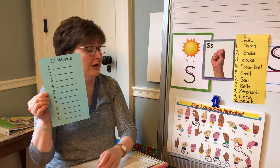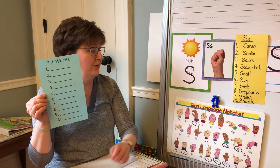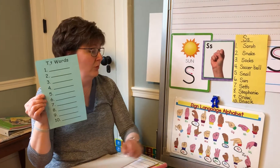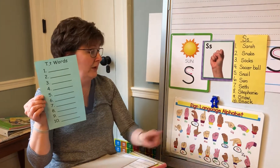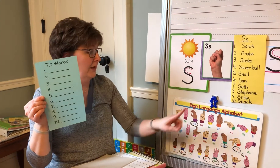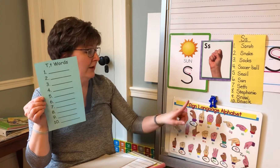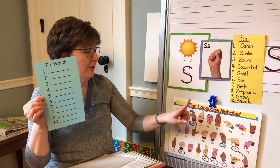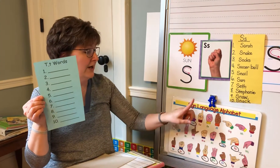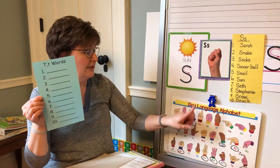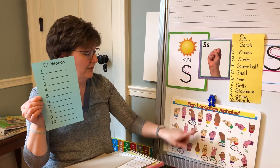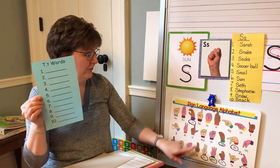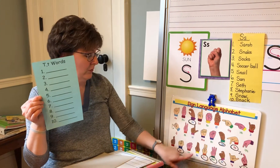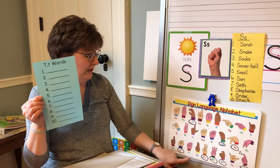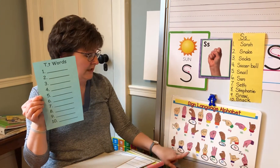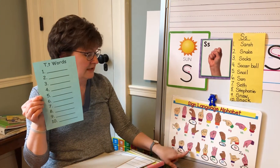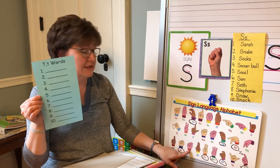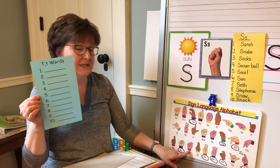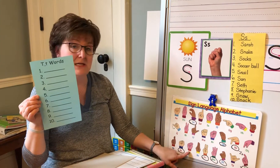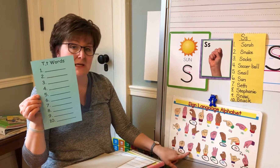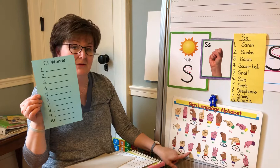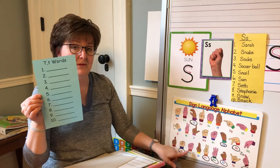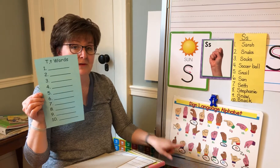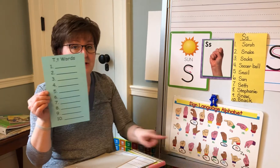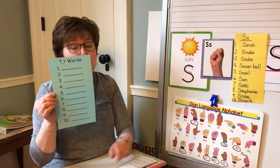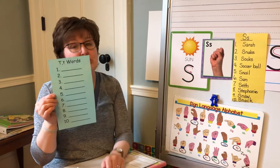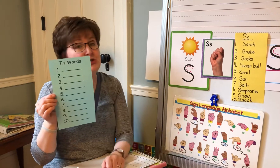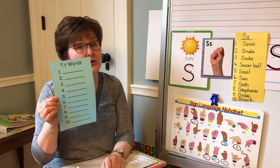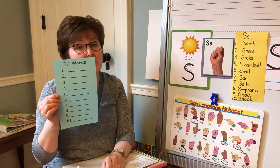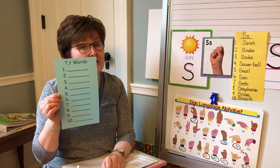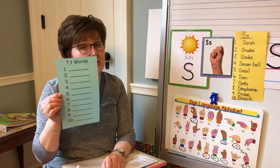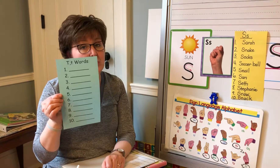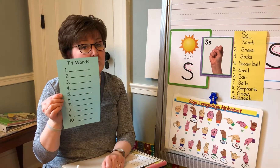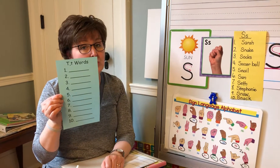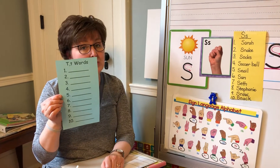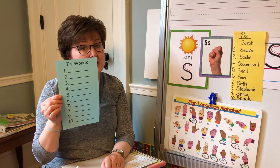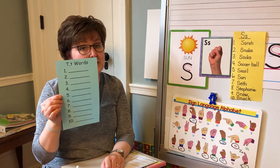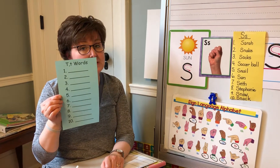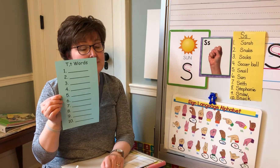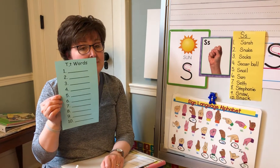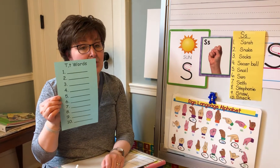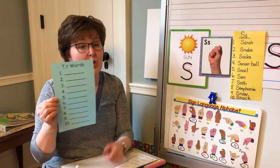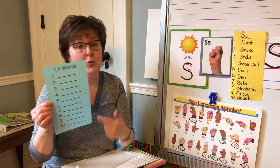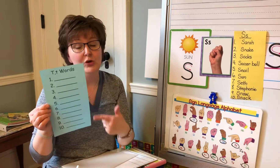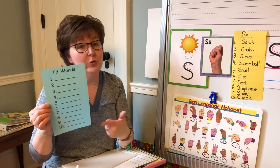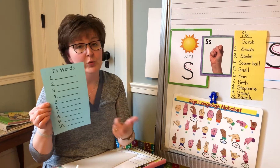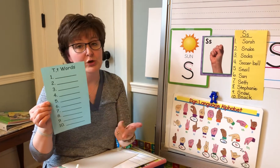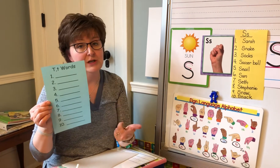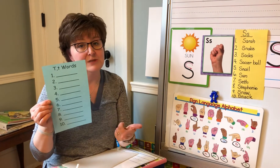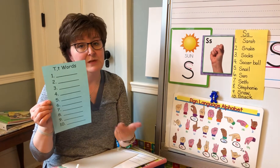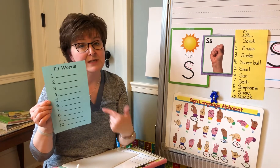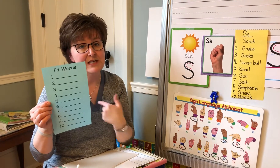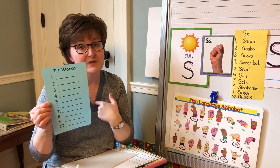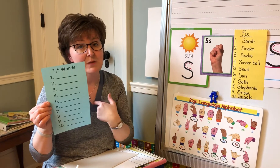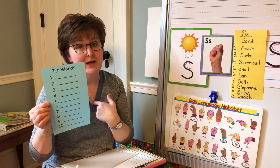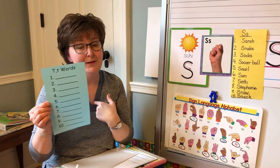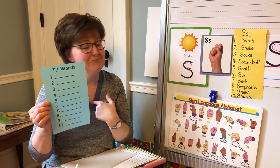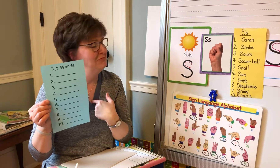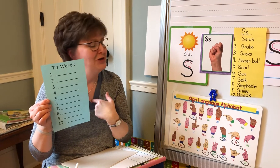the week, and our next letter of the week is T. So you're going to make your own word list. Will your word list be the same as mine?